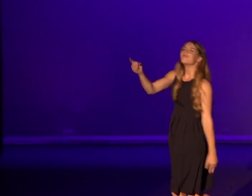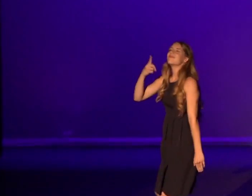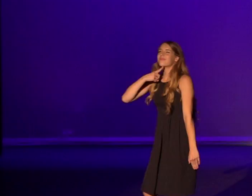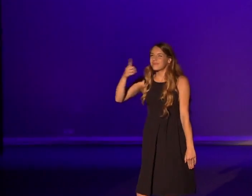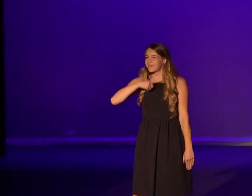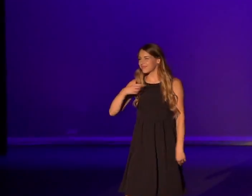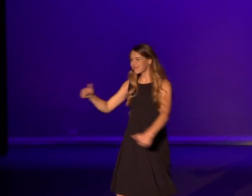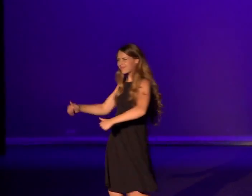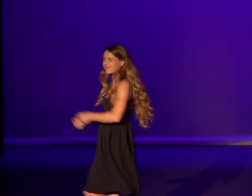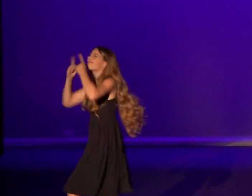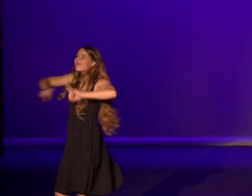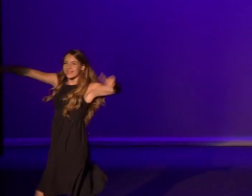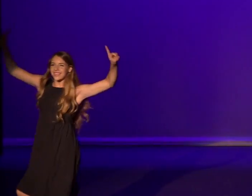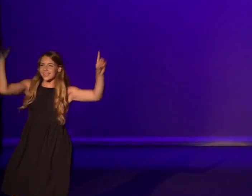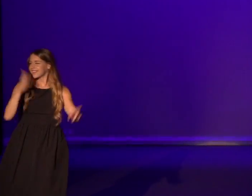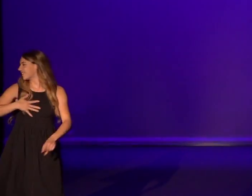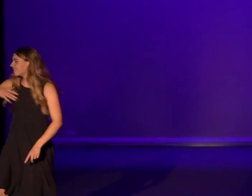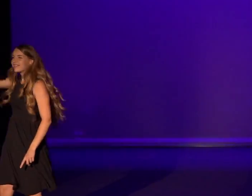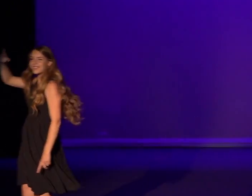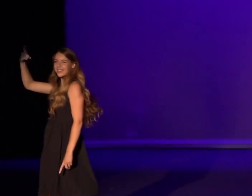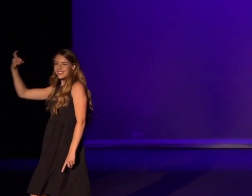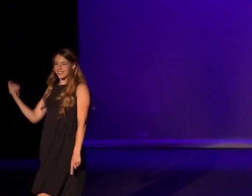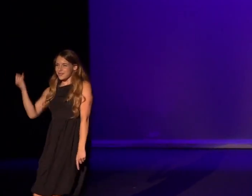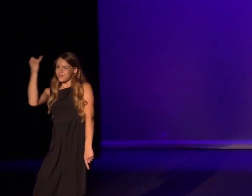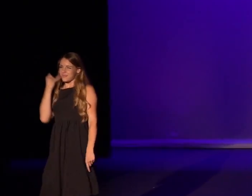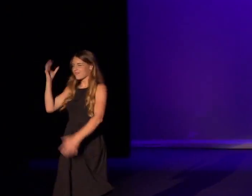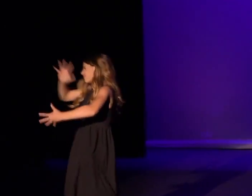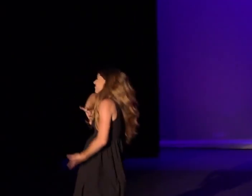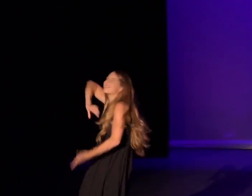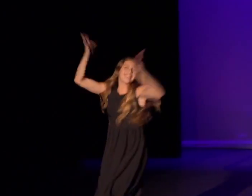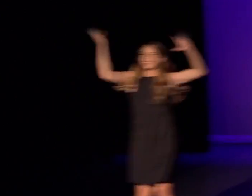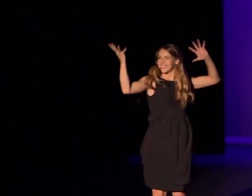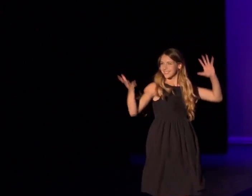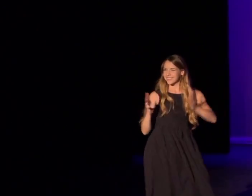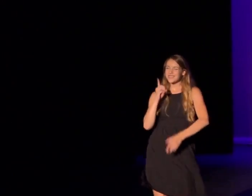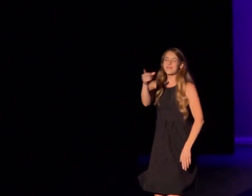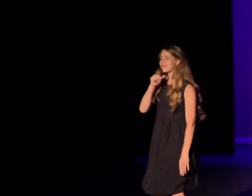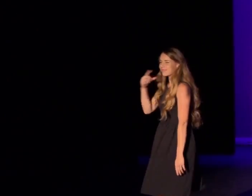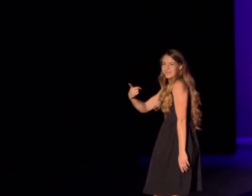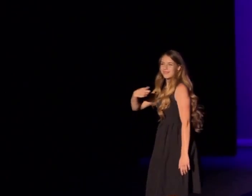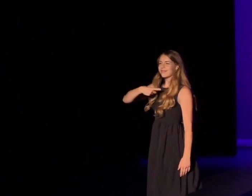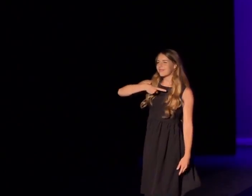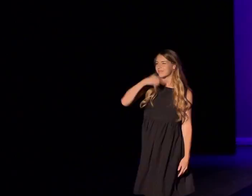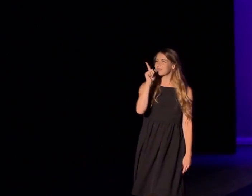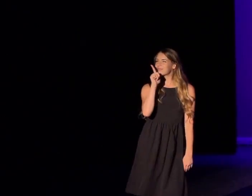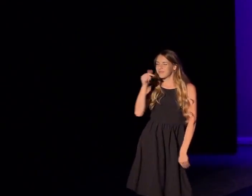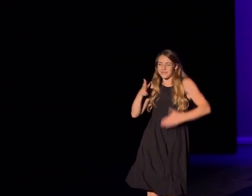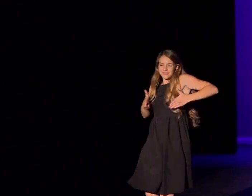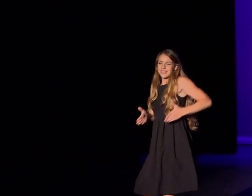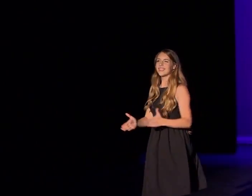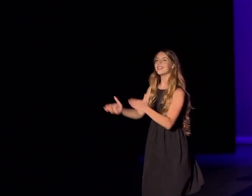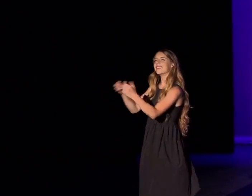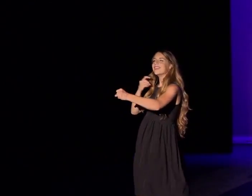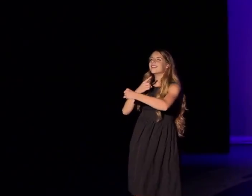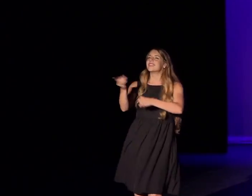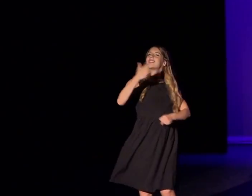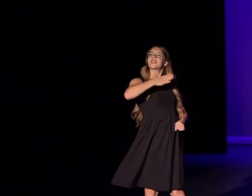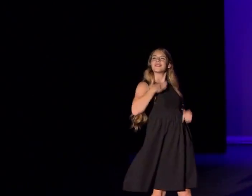Don't tell me not to fly, I simply got to If someone takes a spell, it's me and not you Who told you you're allowed